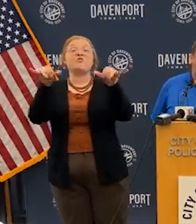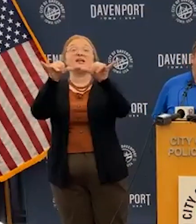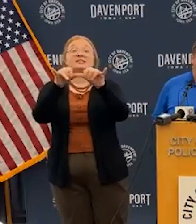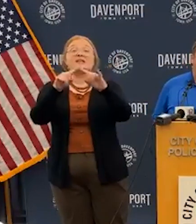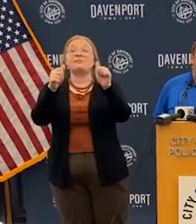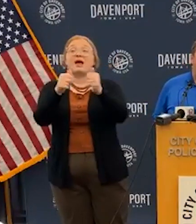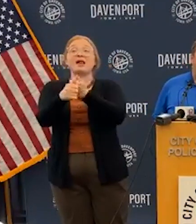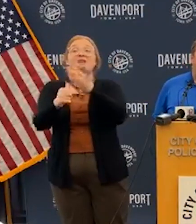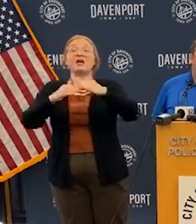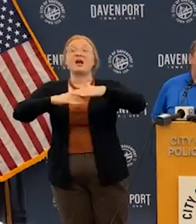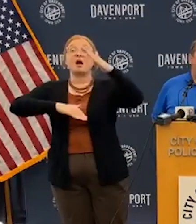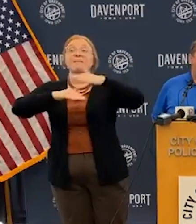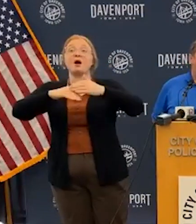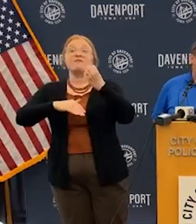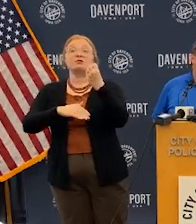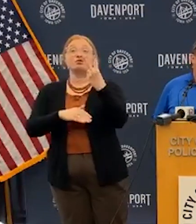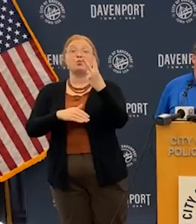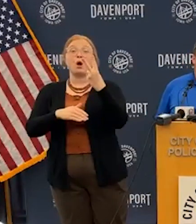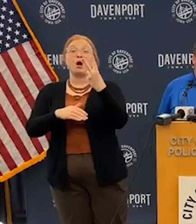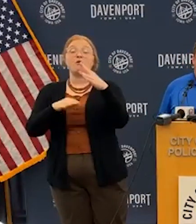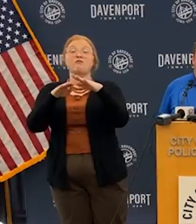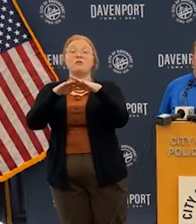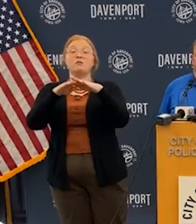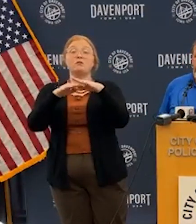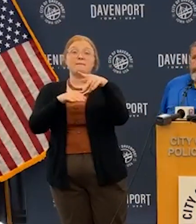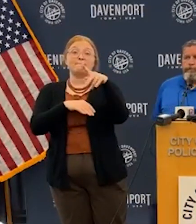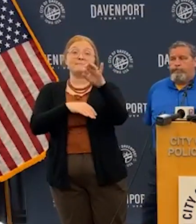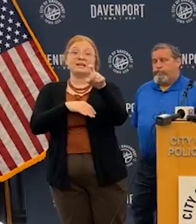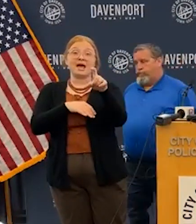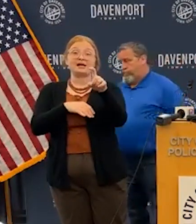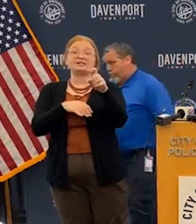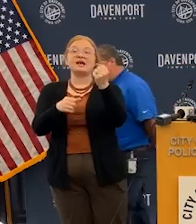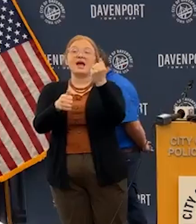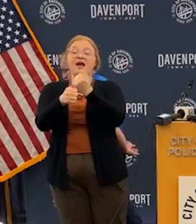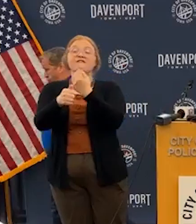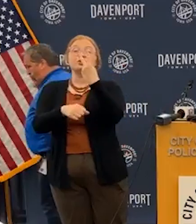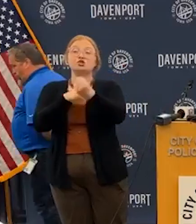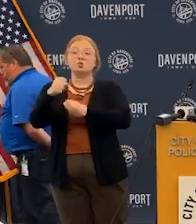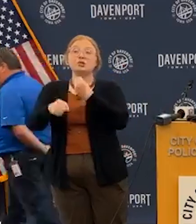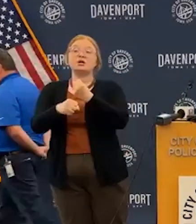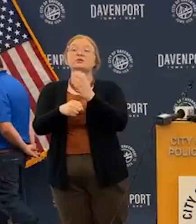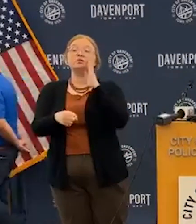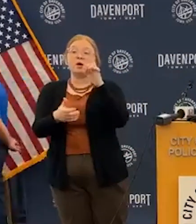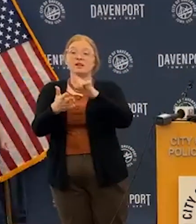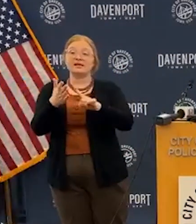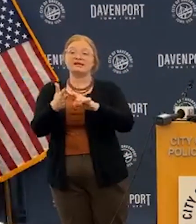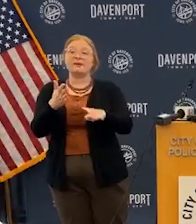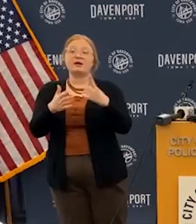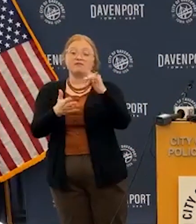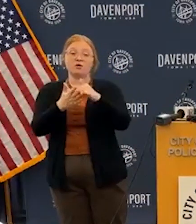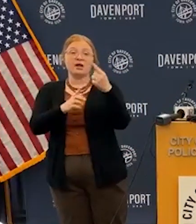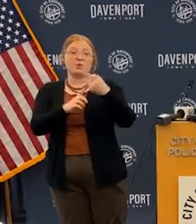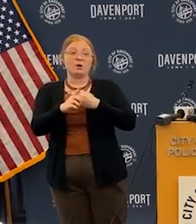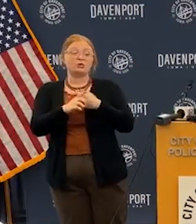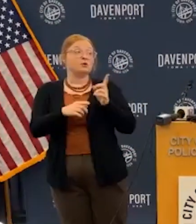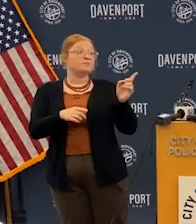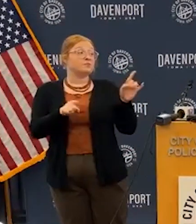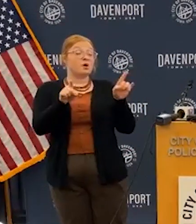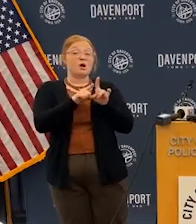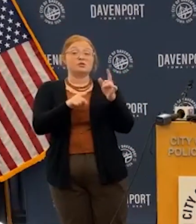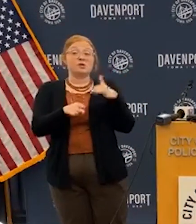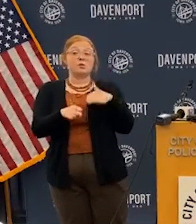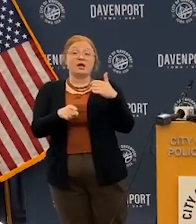2 years will be inspected. Okay. From a rental. And we've upped that recently, and so we will look at that